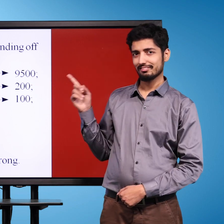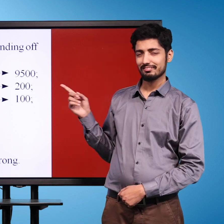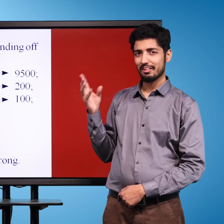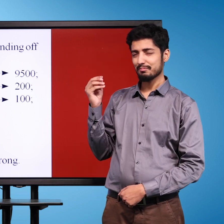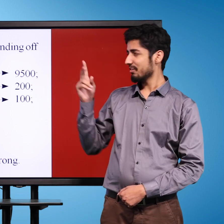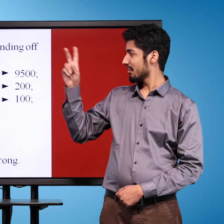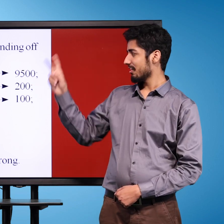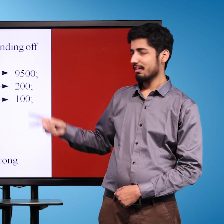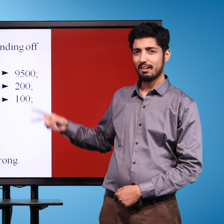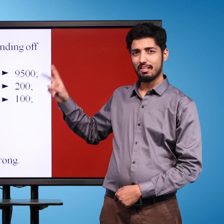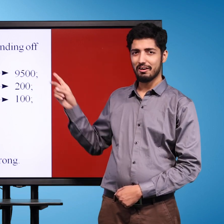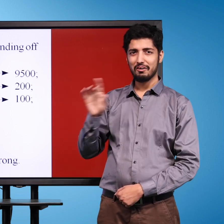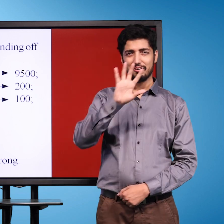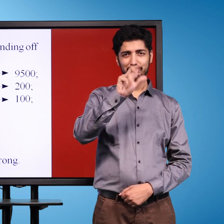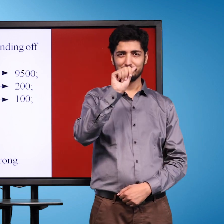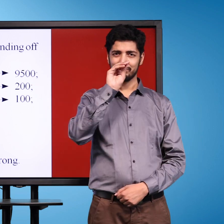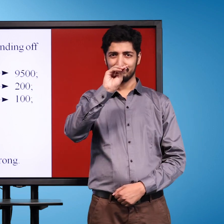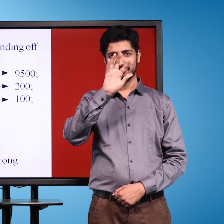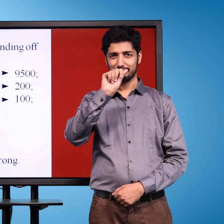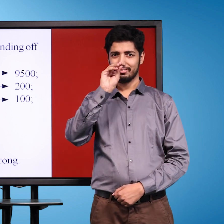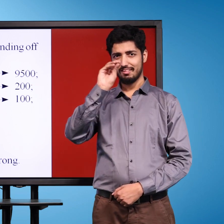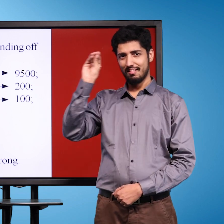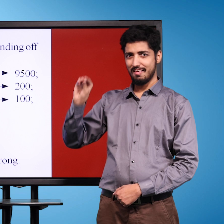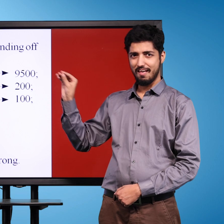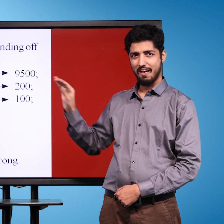Check if the following rounding off is correct or not.